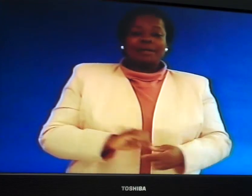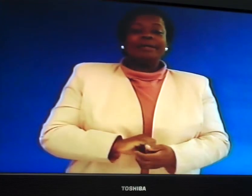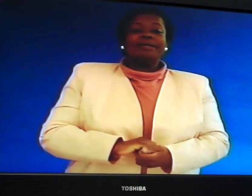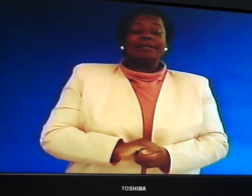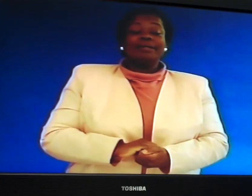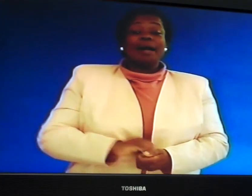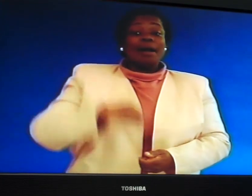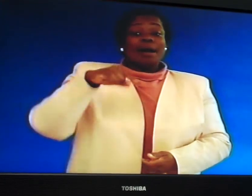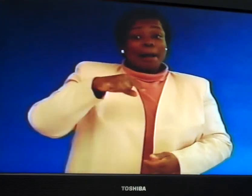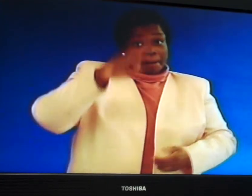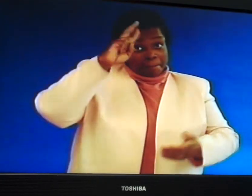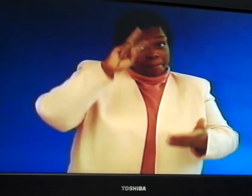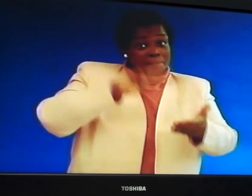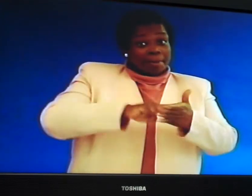But they supported sign language.